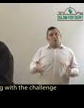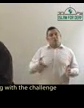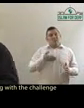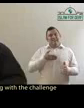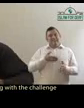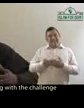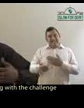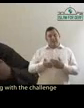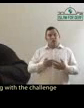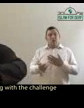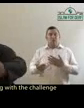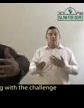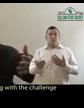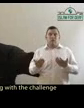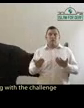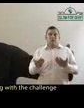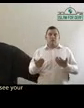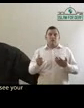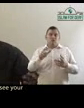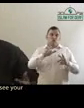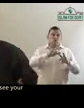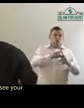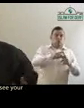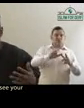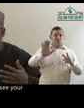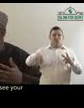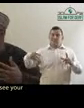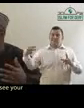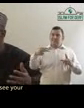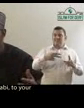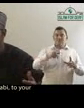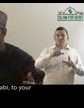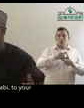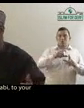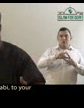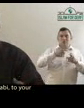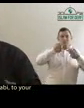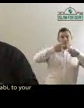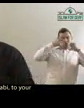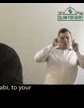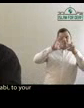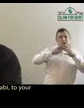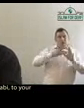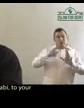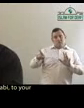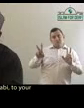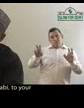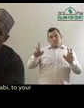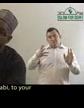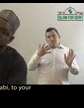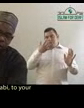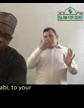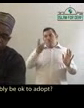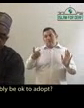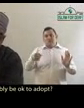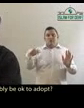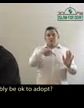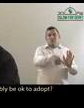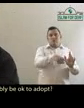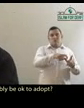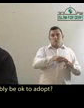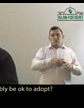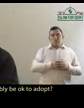with the challenge of your daughters, and he shouldn't be able to see your daughters because he's a stranger, ajnabi, to your daughters.